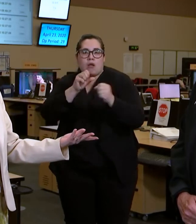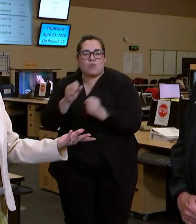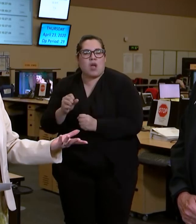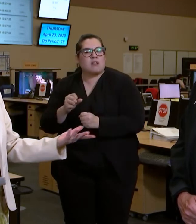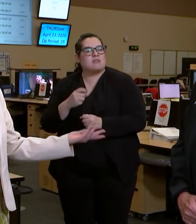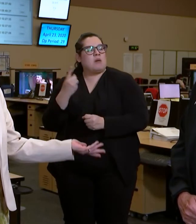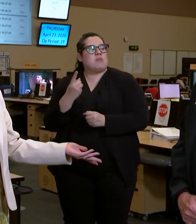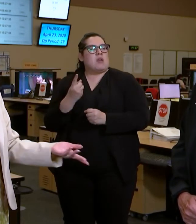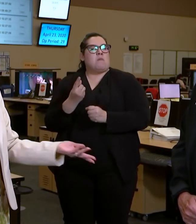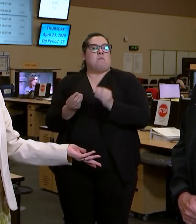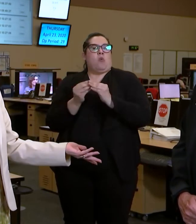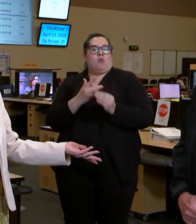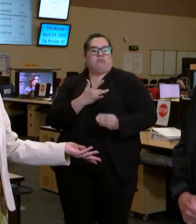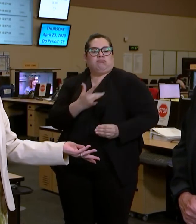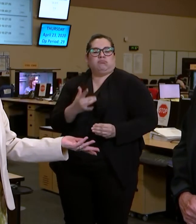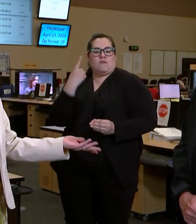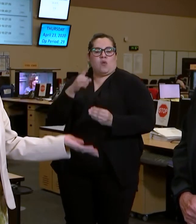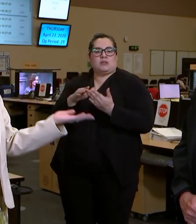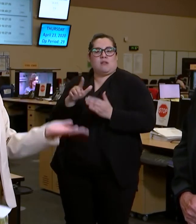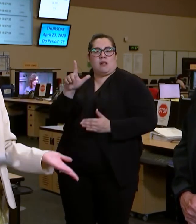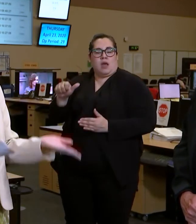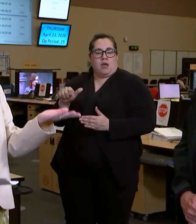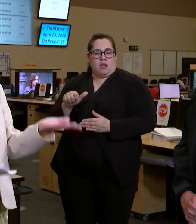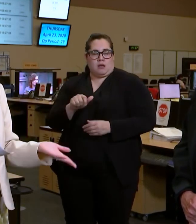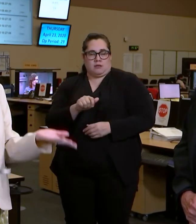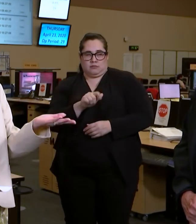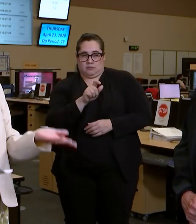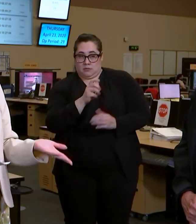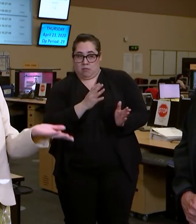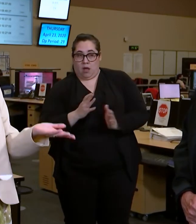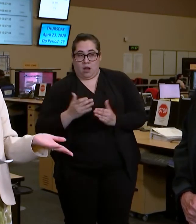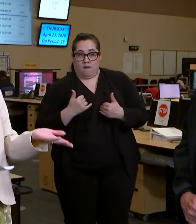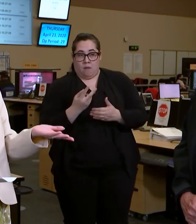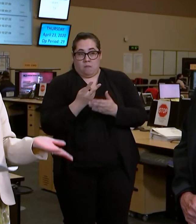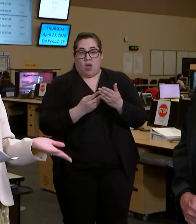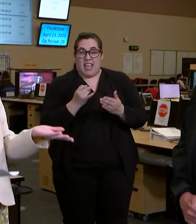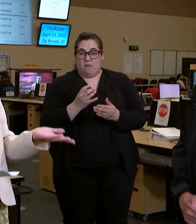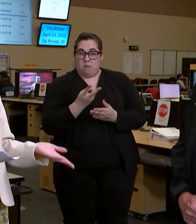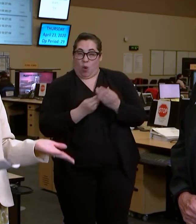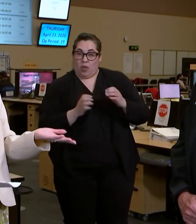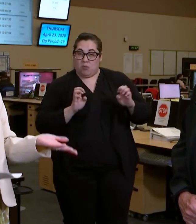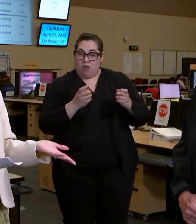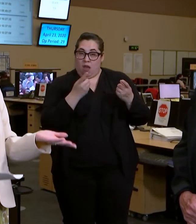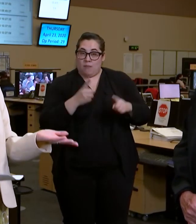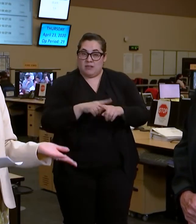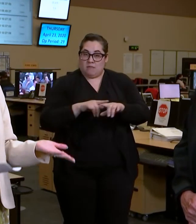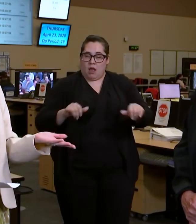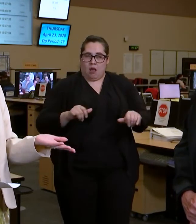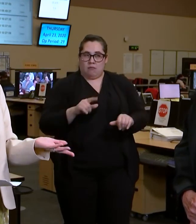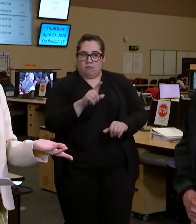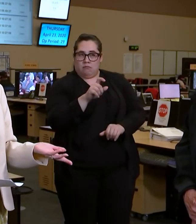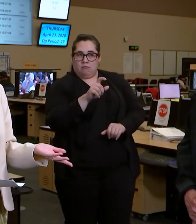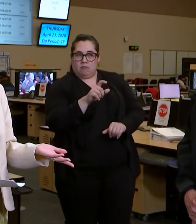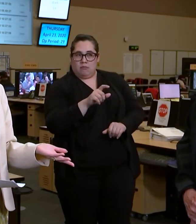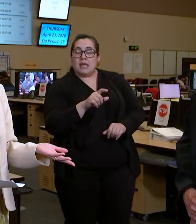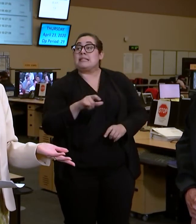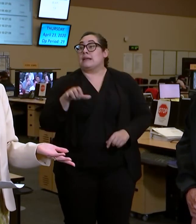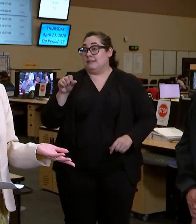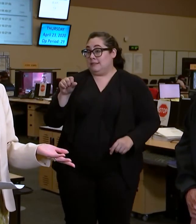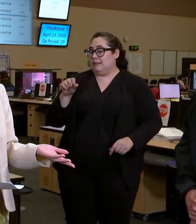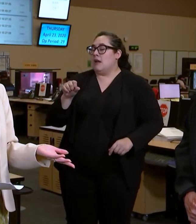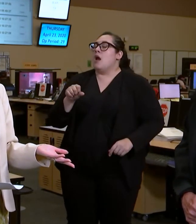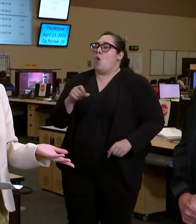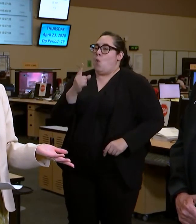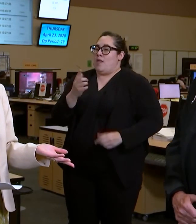Los Angeles scenario. Is there a plan to have both in place as this is going on? Yeah,